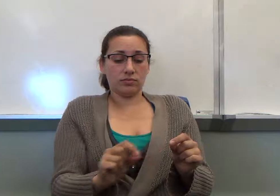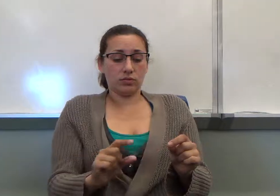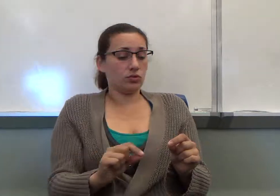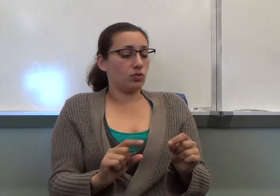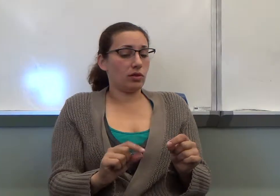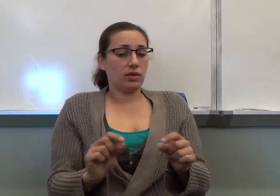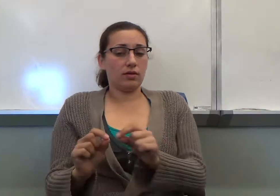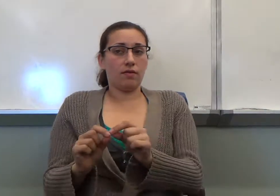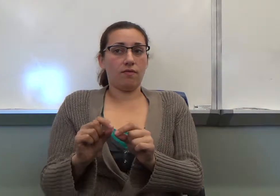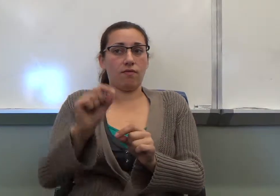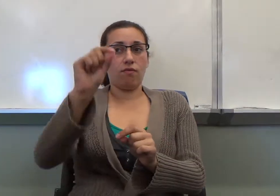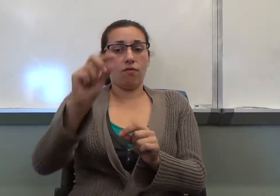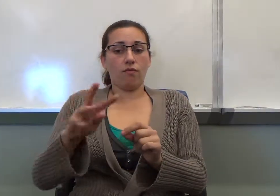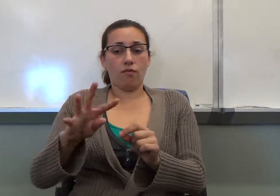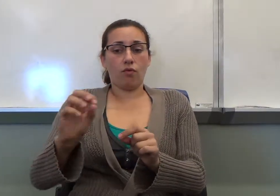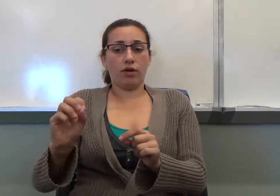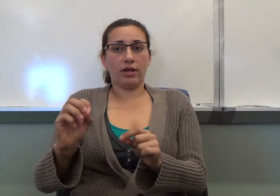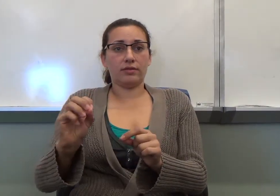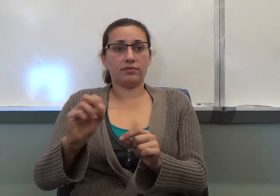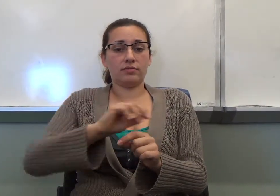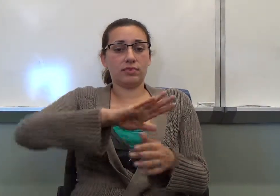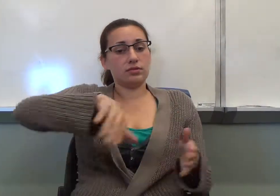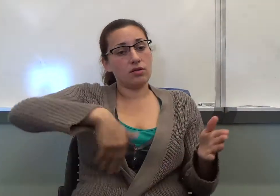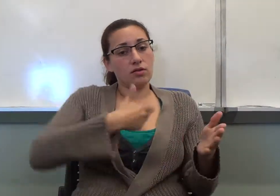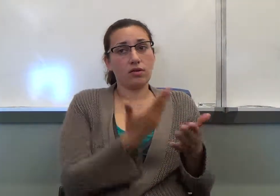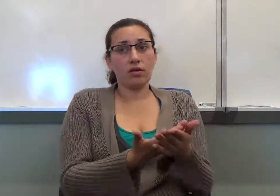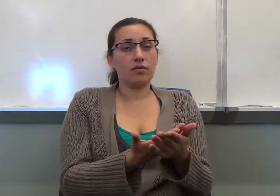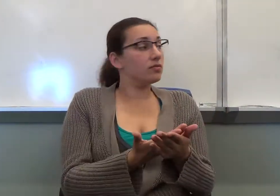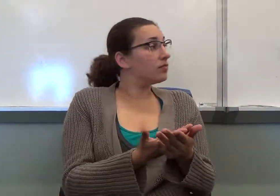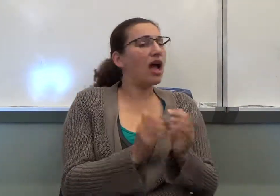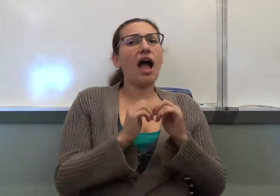which makes this entire thing how much?